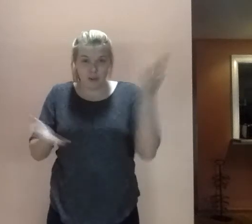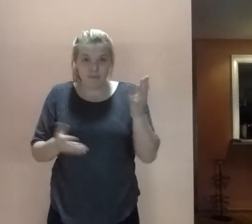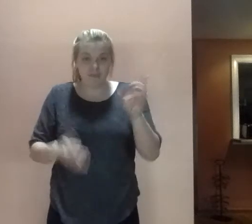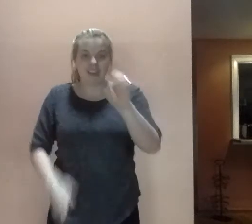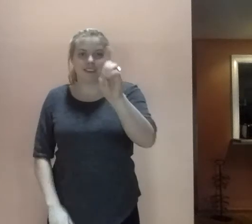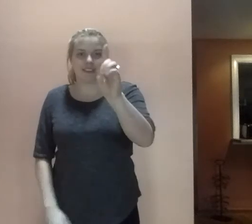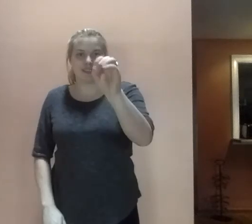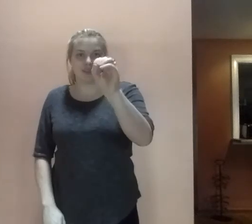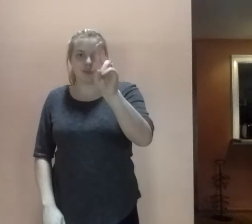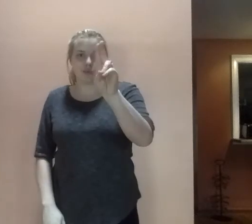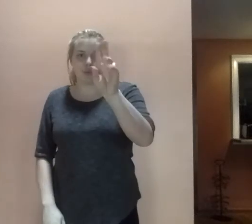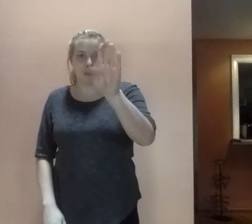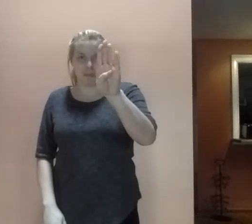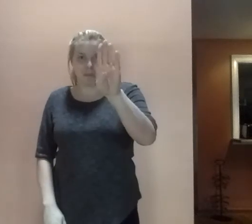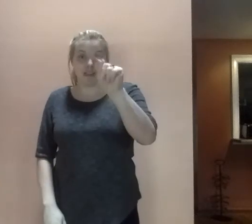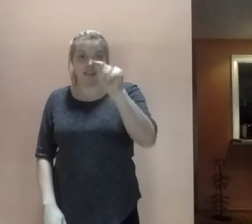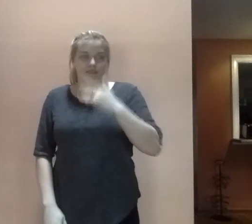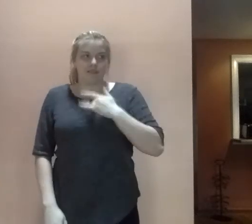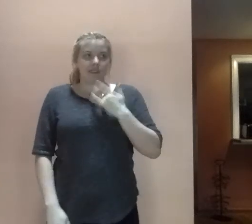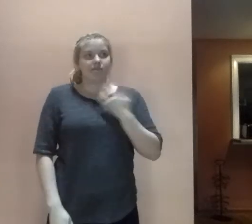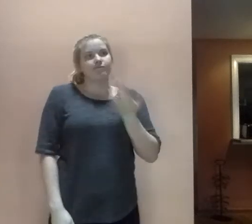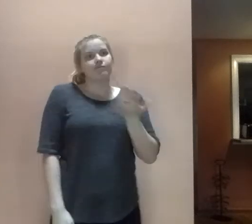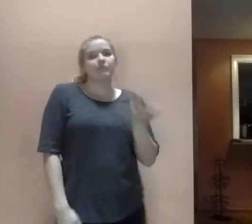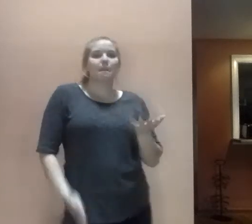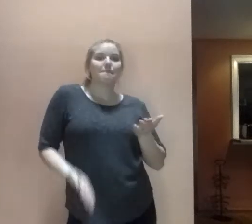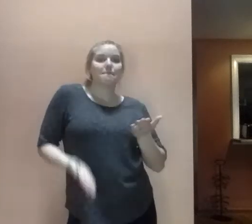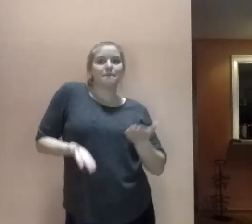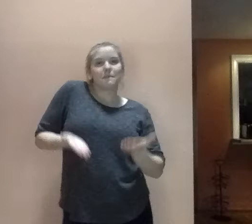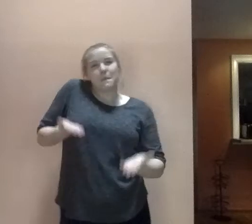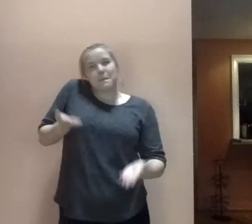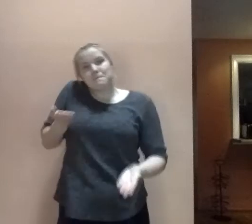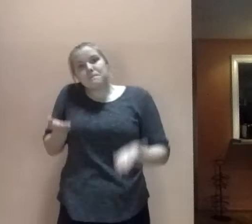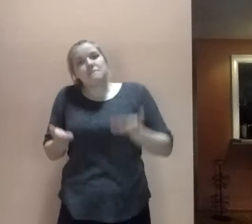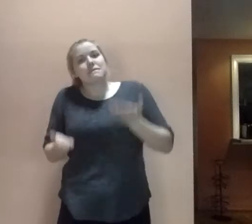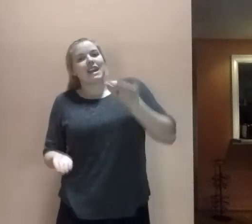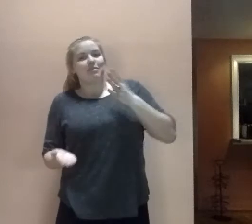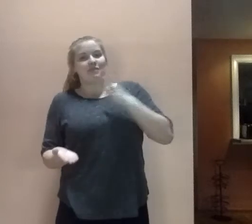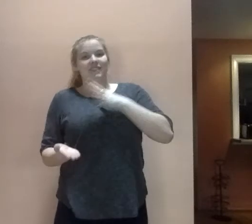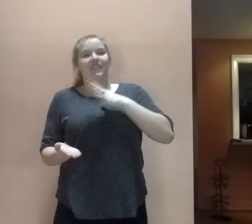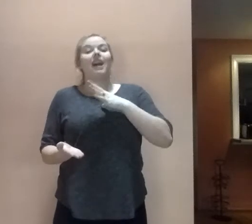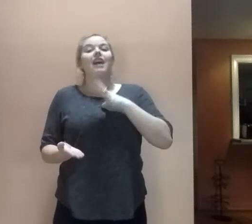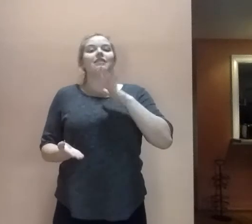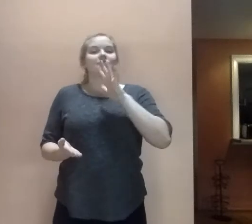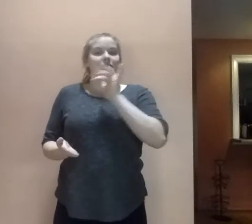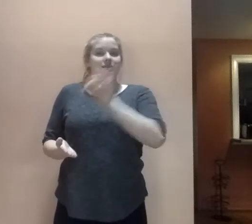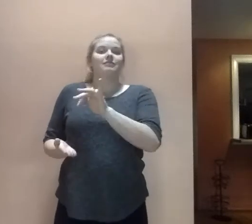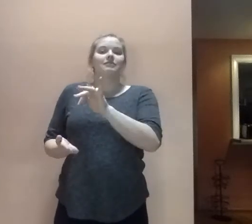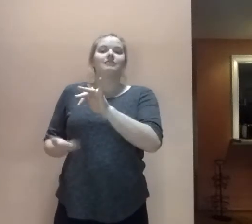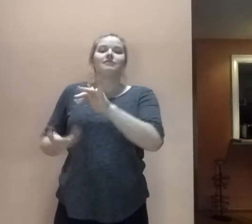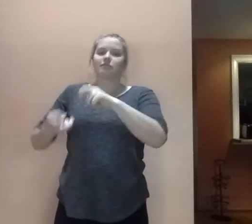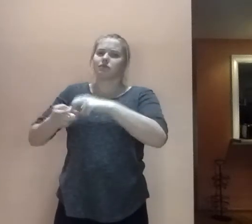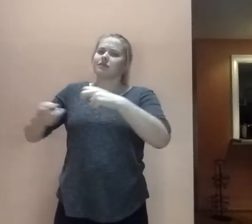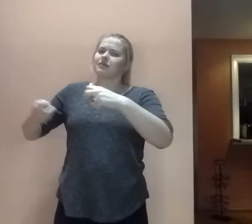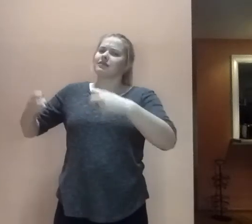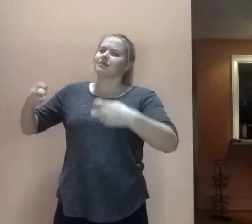healthy. They just had to introduce doubt. Then they would win. If there's just enough controversy, people kind of throw up their hands. I